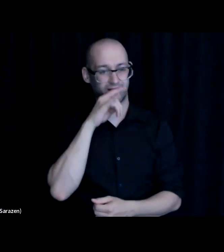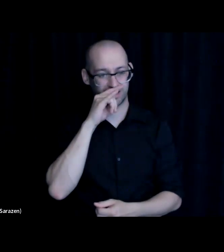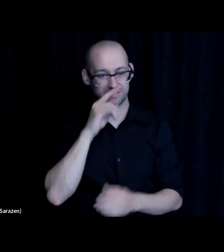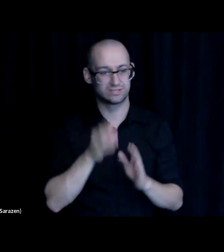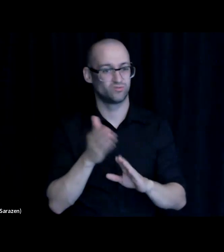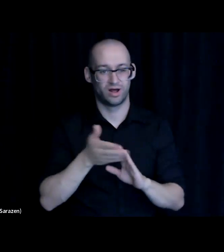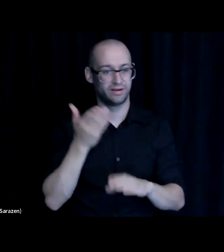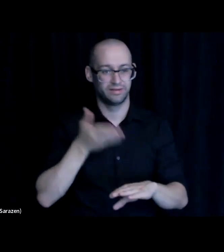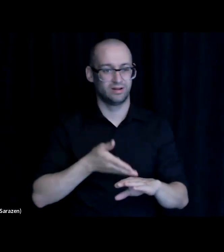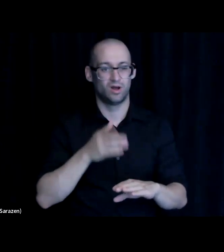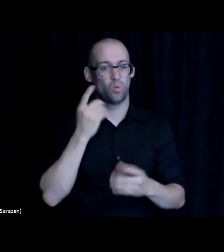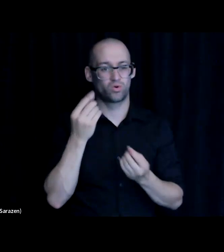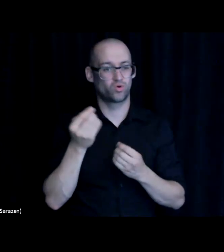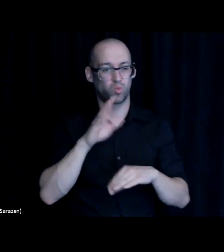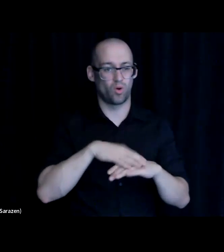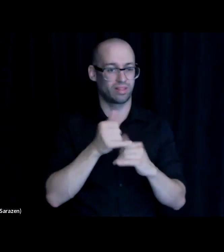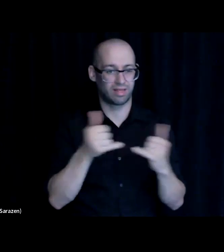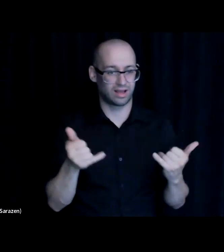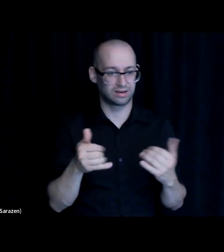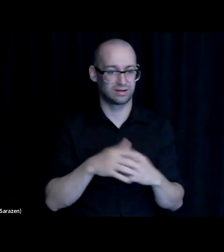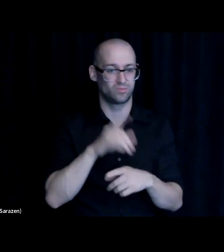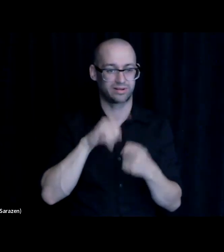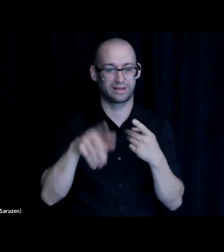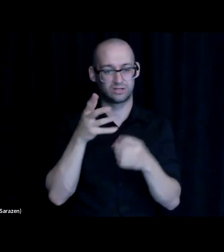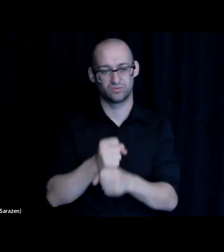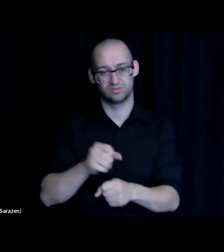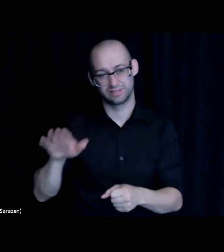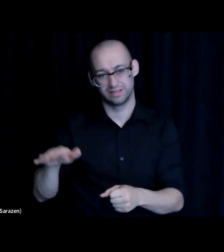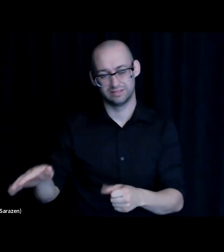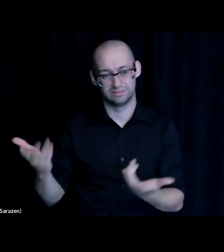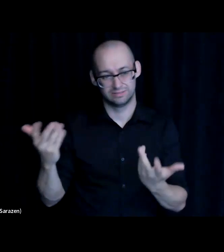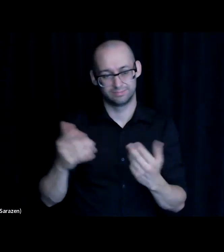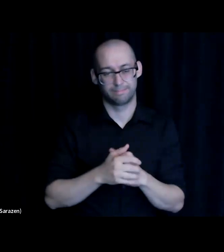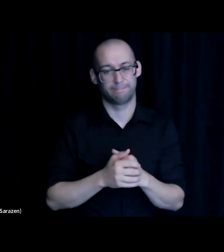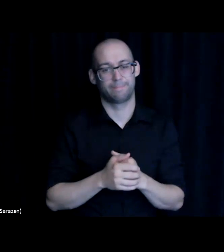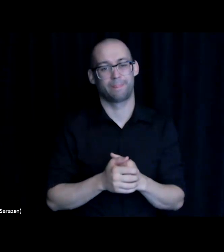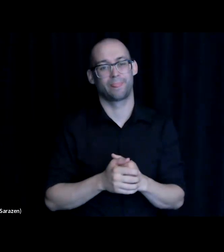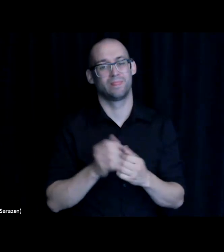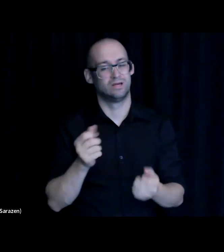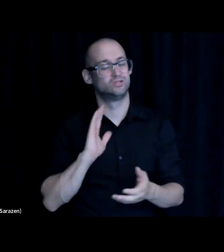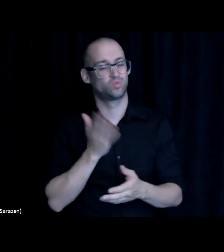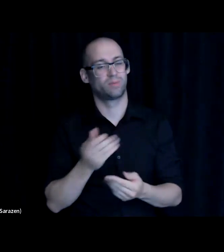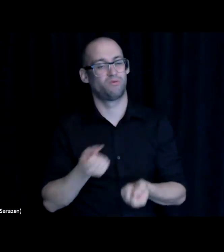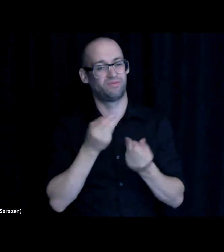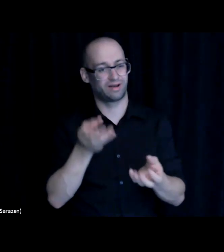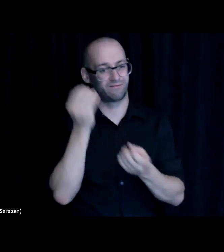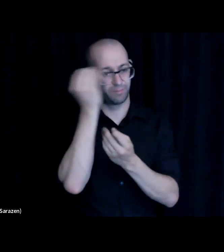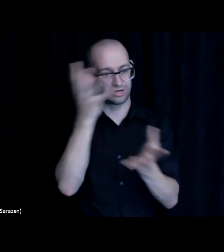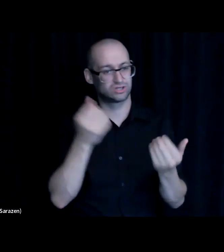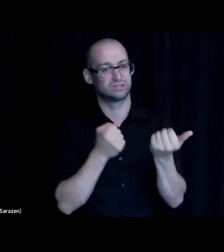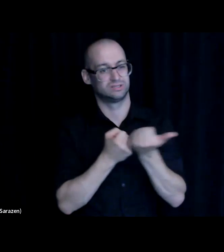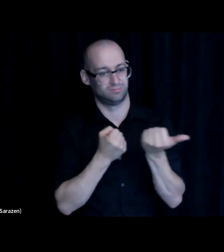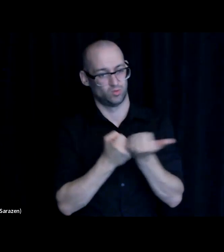some of the work that we did was around providing information and support,